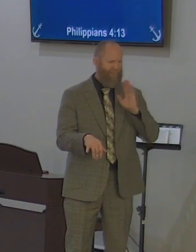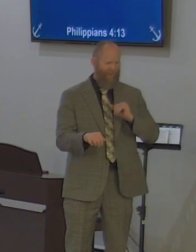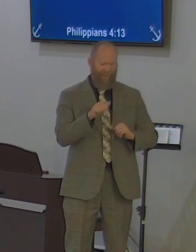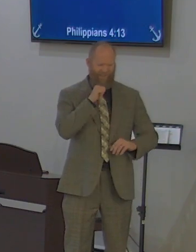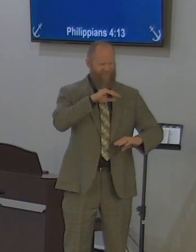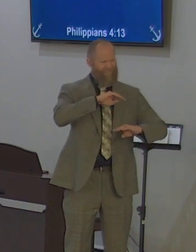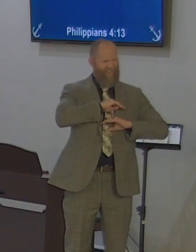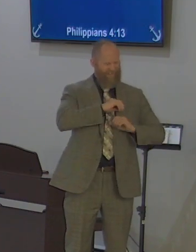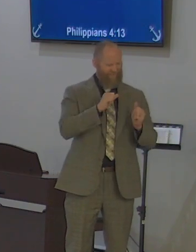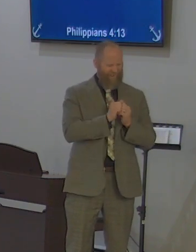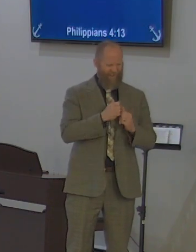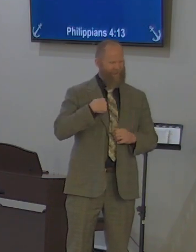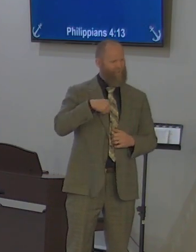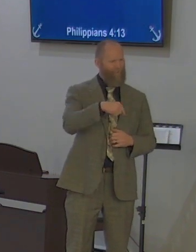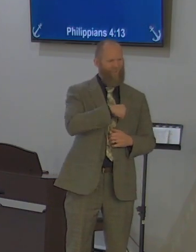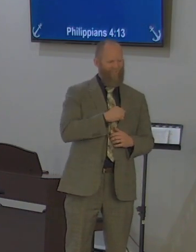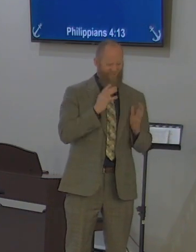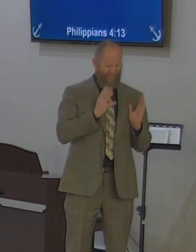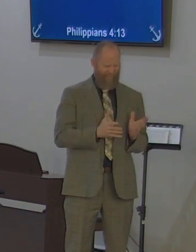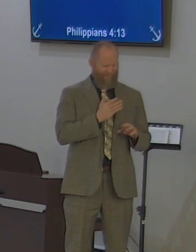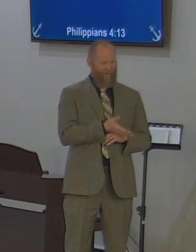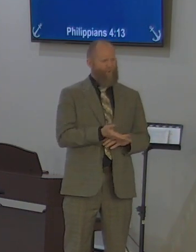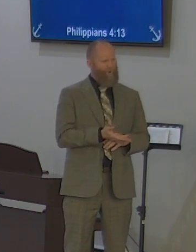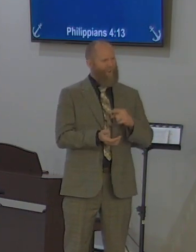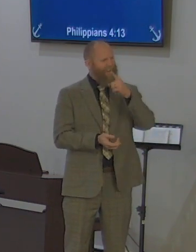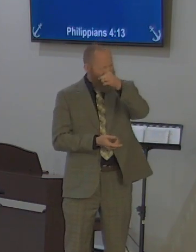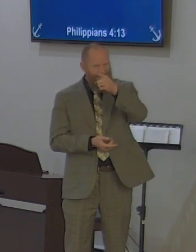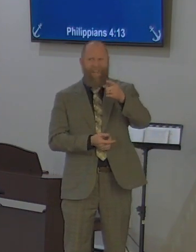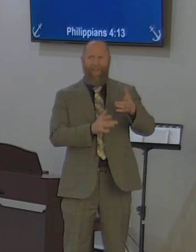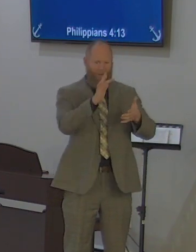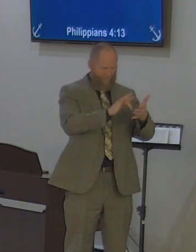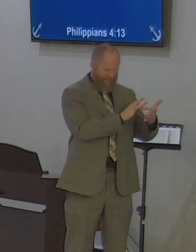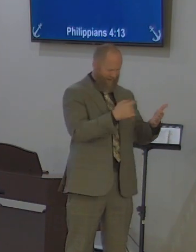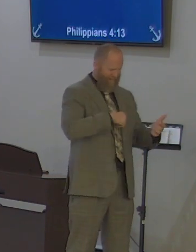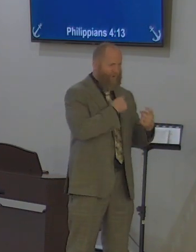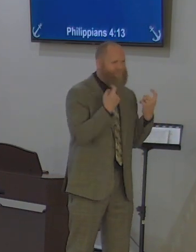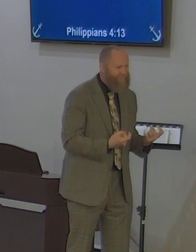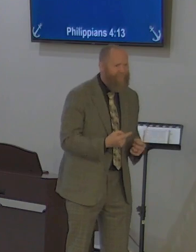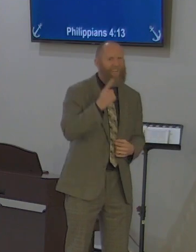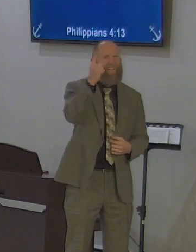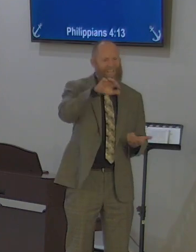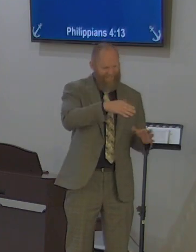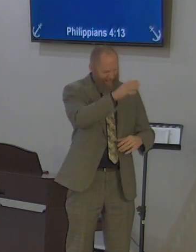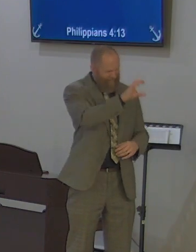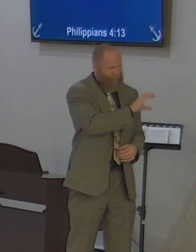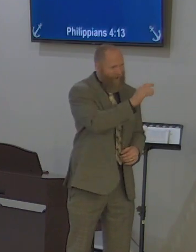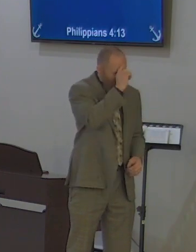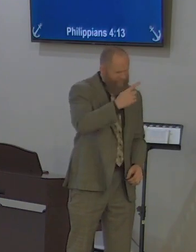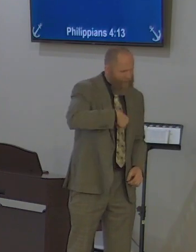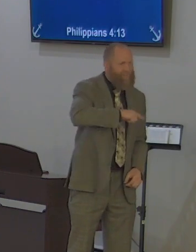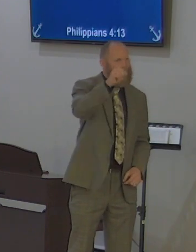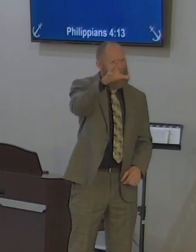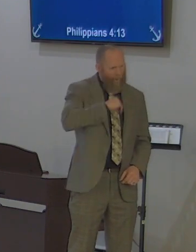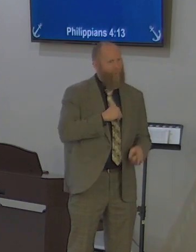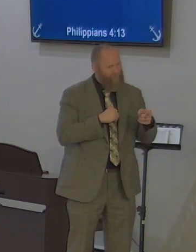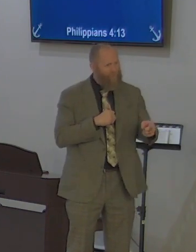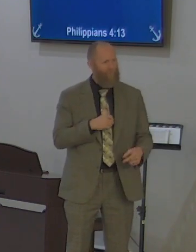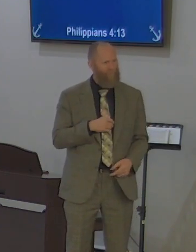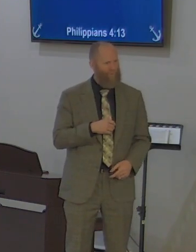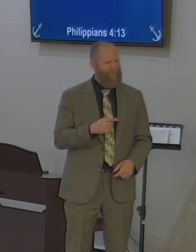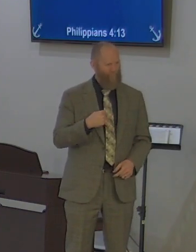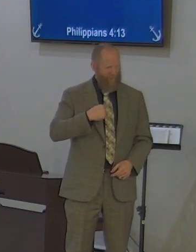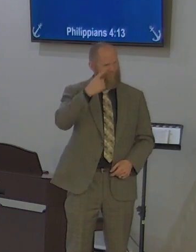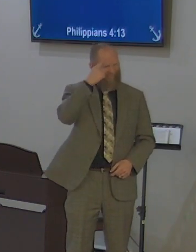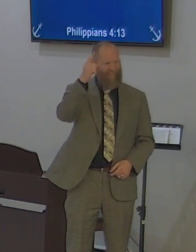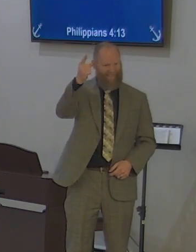with the leftovers of a life he purchased with his own blood? Not only does he expect, I believe, the surrender of